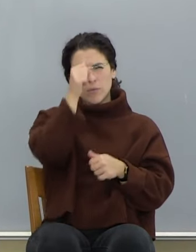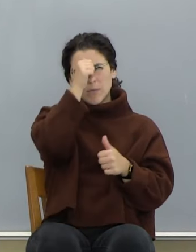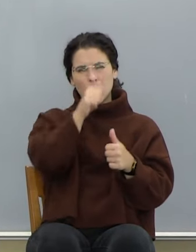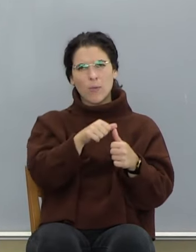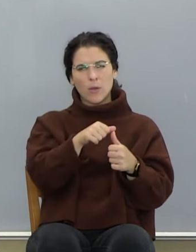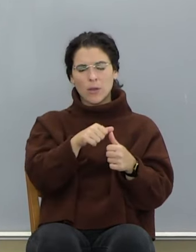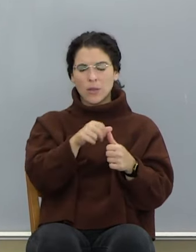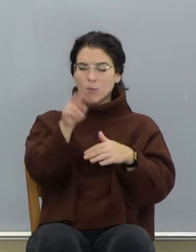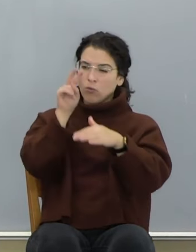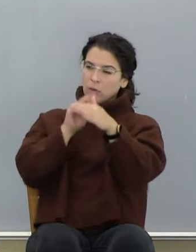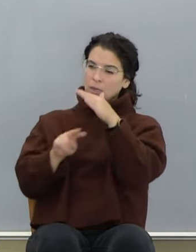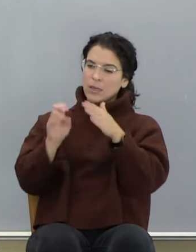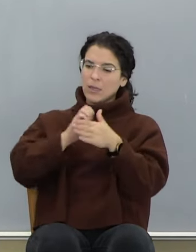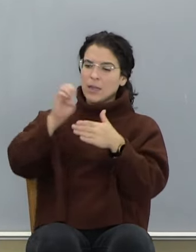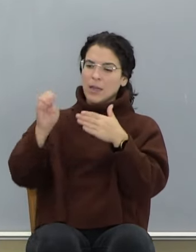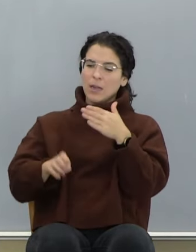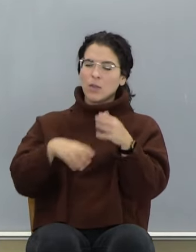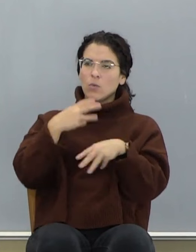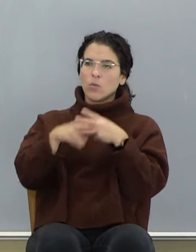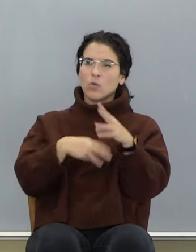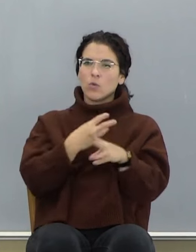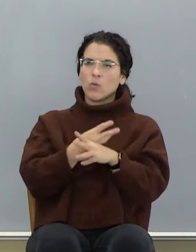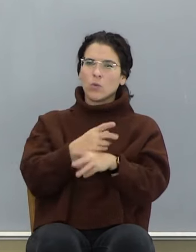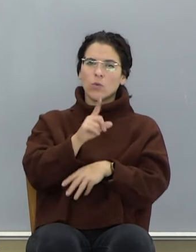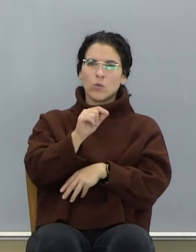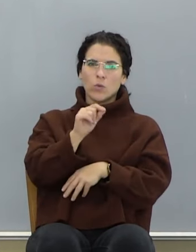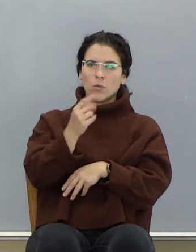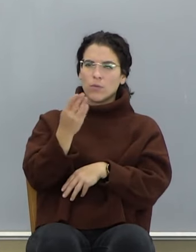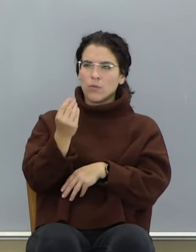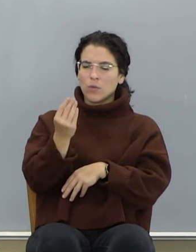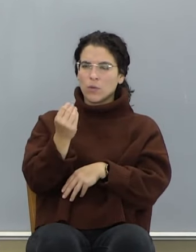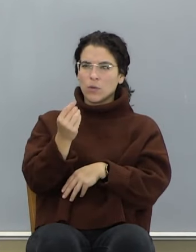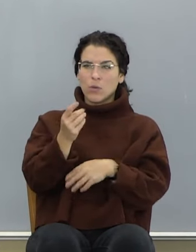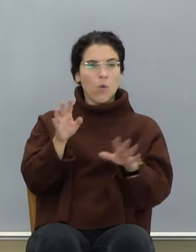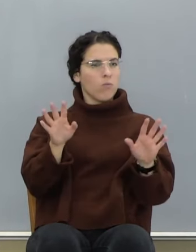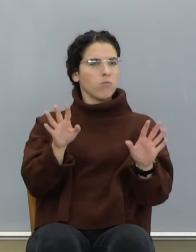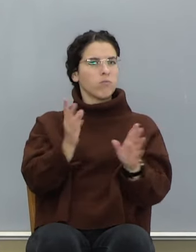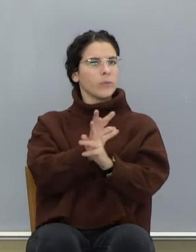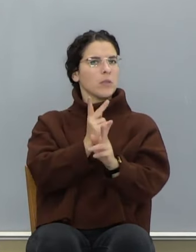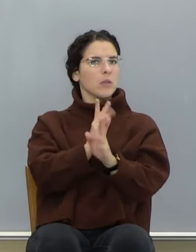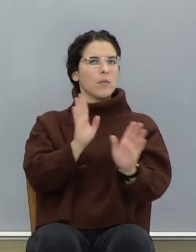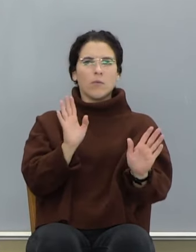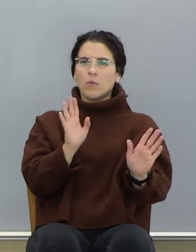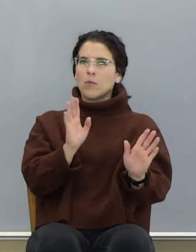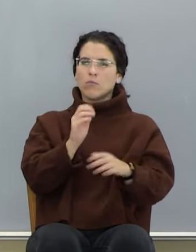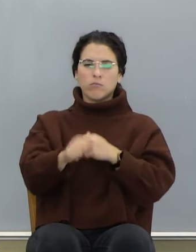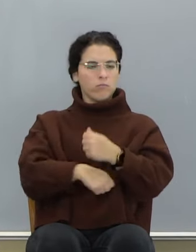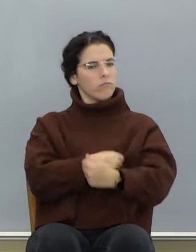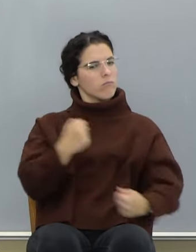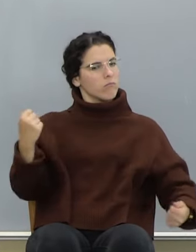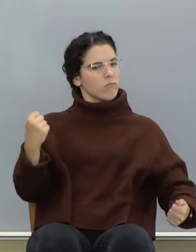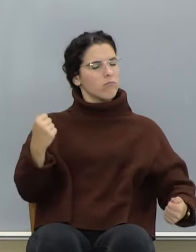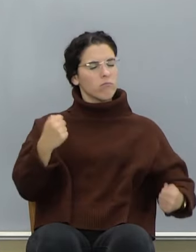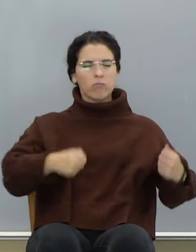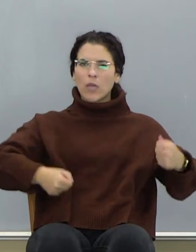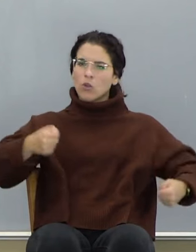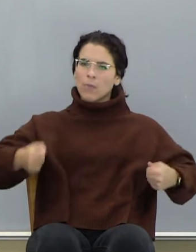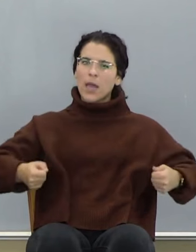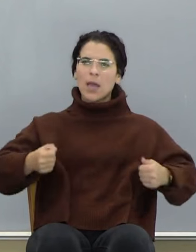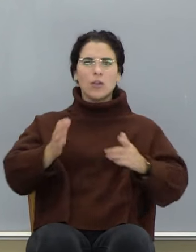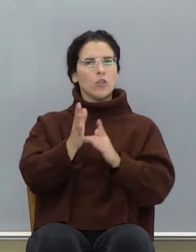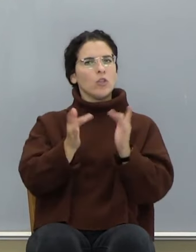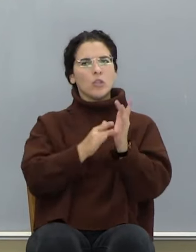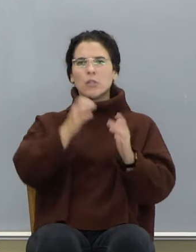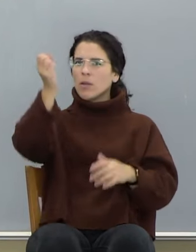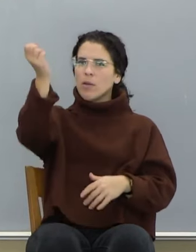He predicted the end of the world was going to happen in 2014. Watch out, strap your belt, pack your bags, Jesus is coming